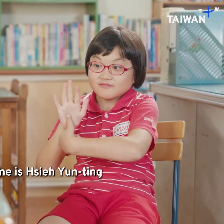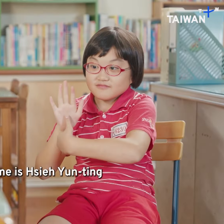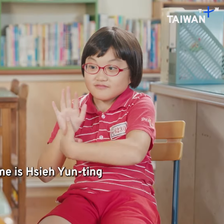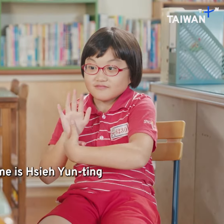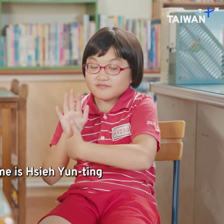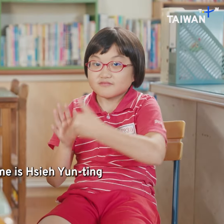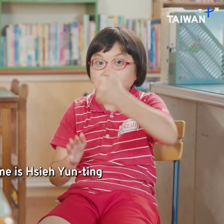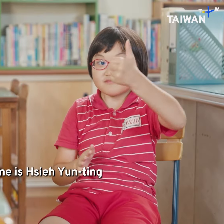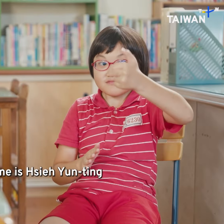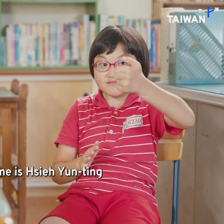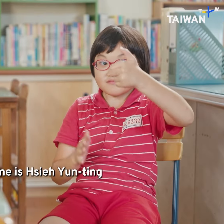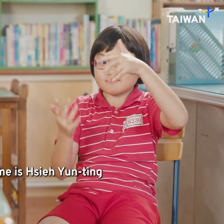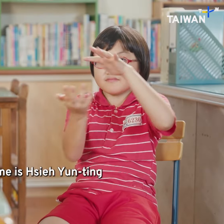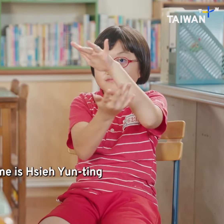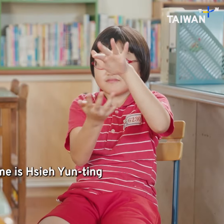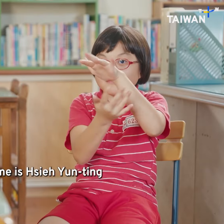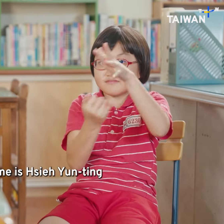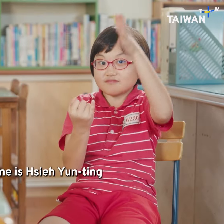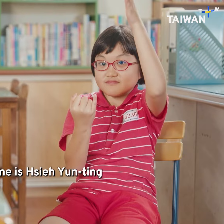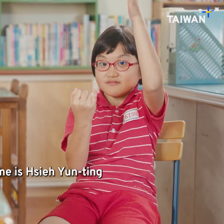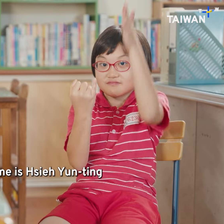My name is Xie Yunting.